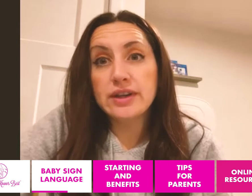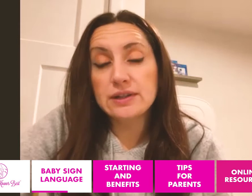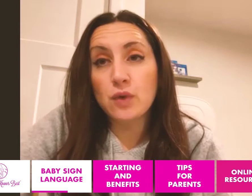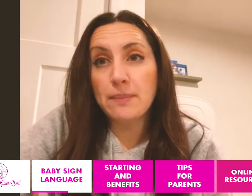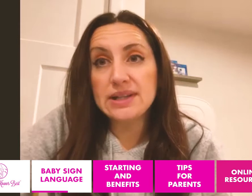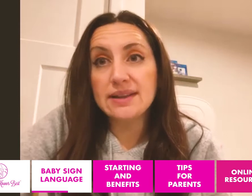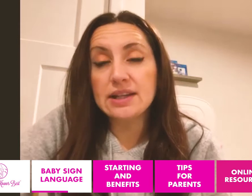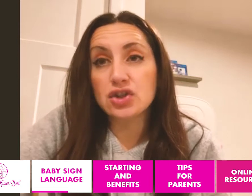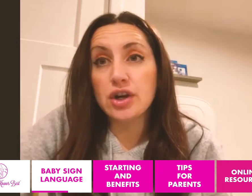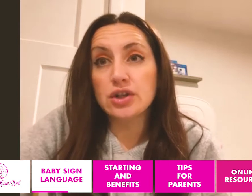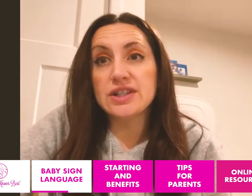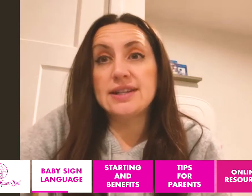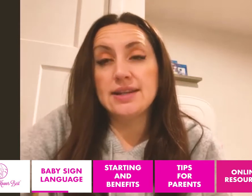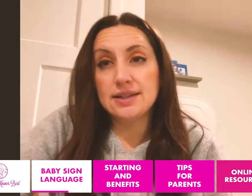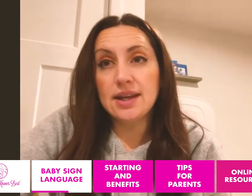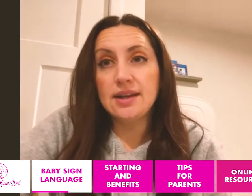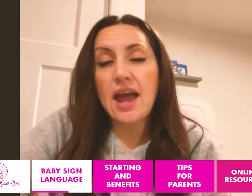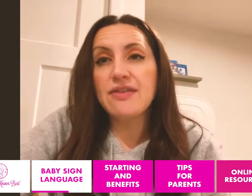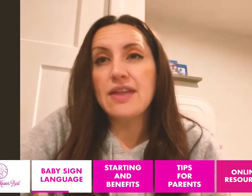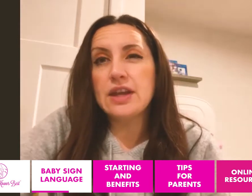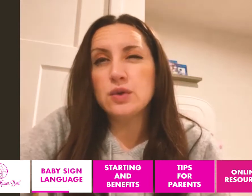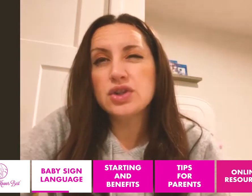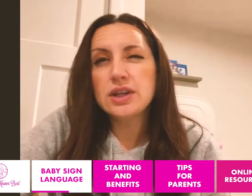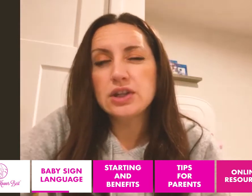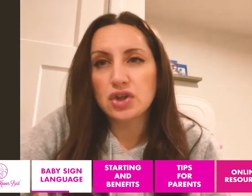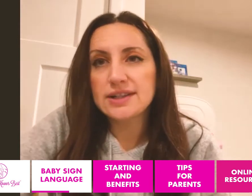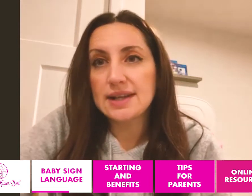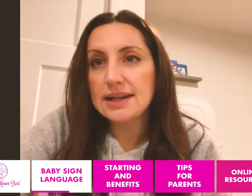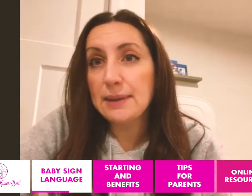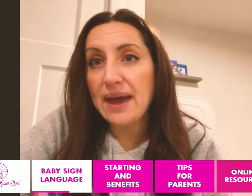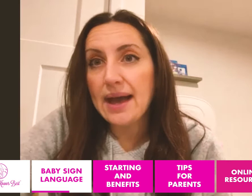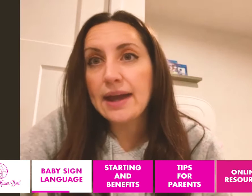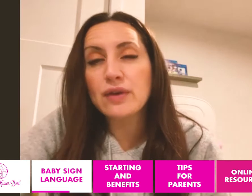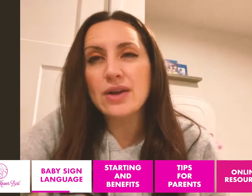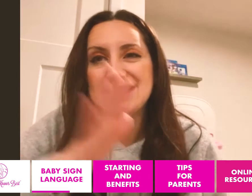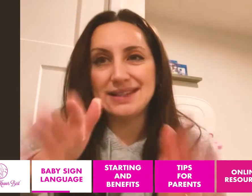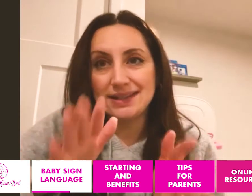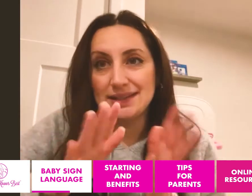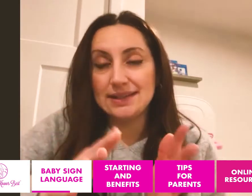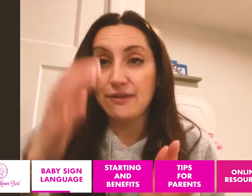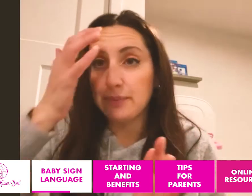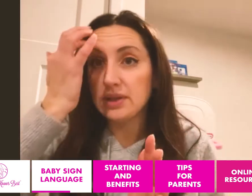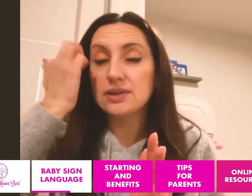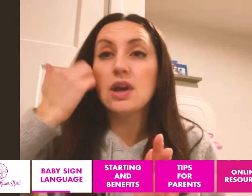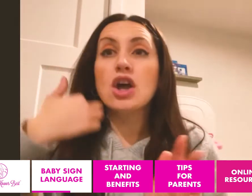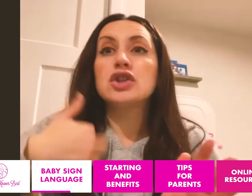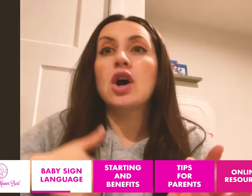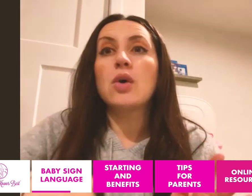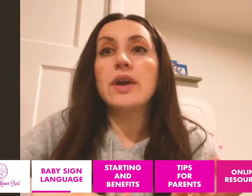4 months, they can start understanding it. And then they usually can start signing back at around 6 to 7 months. So